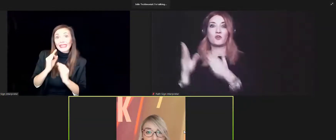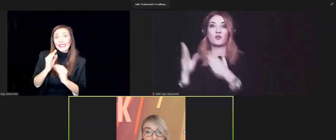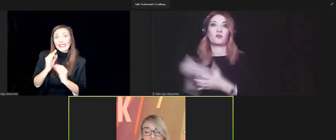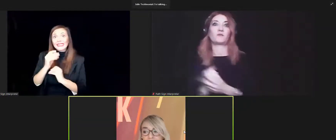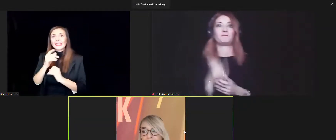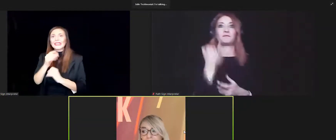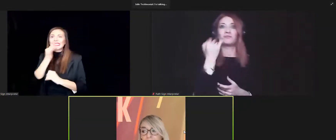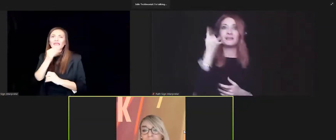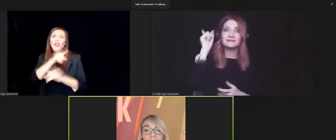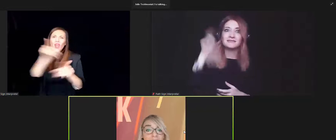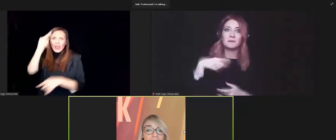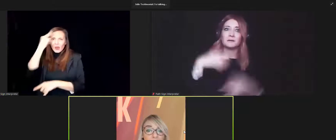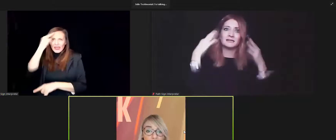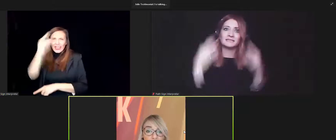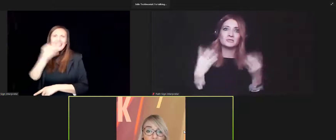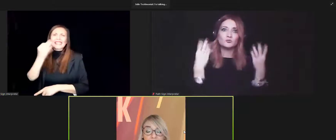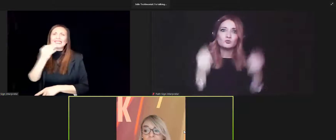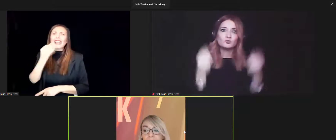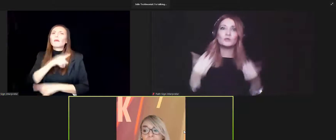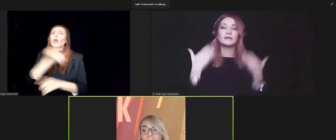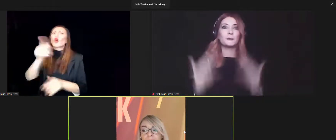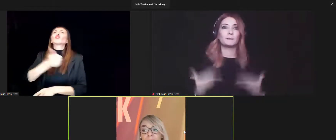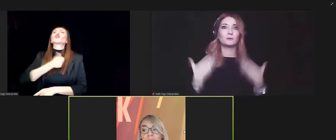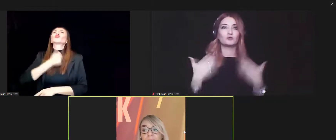upline. They are here for you.